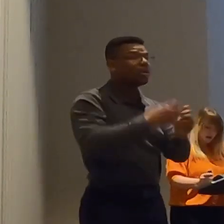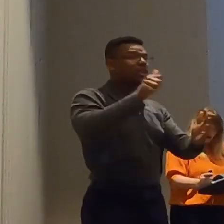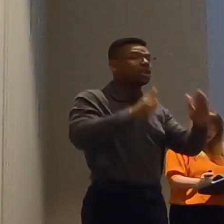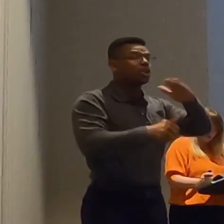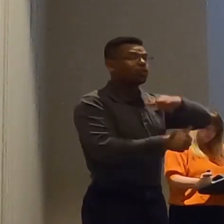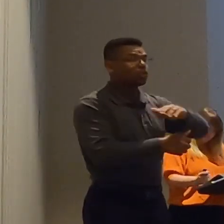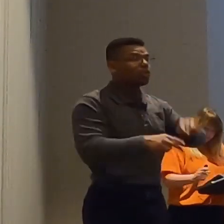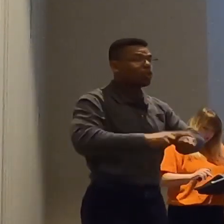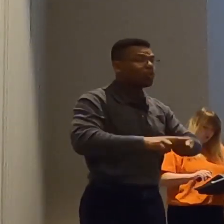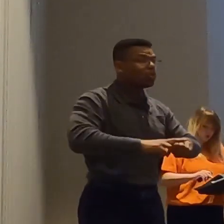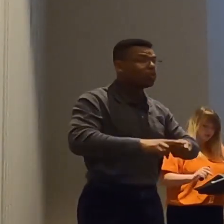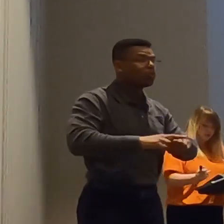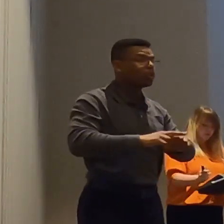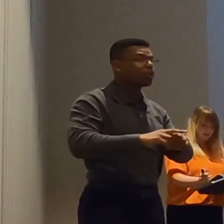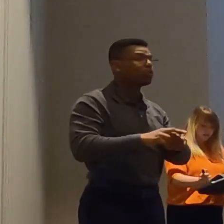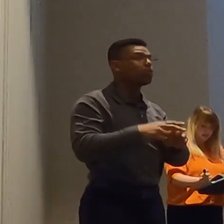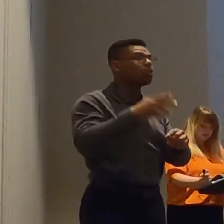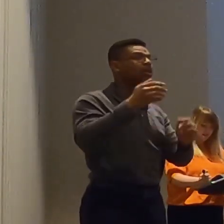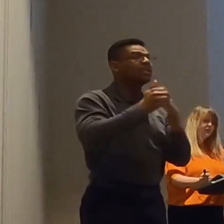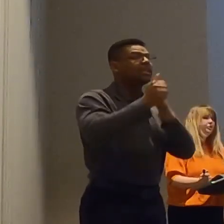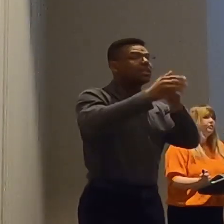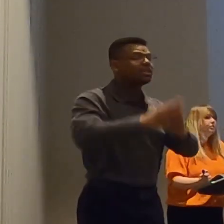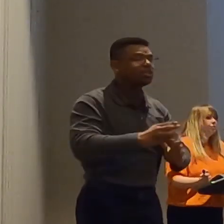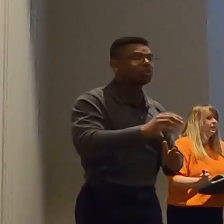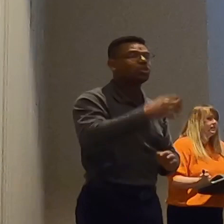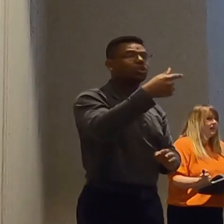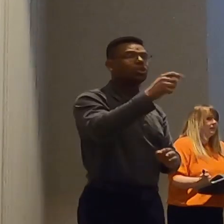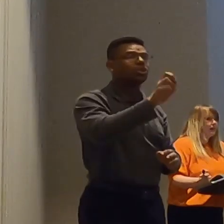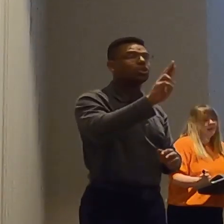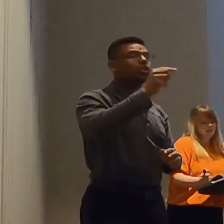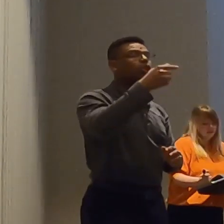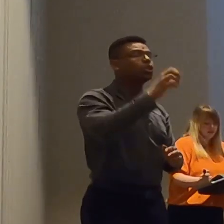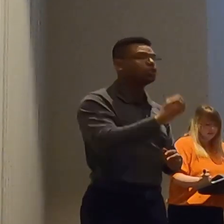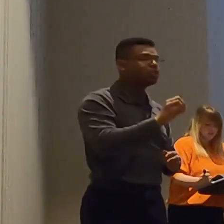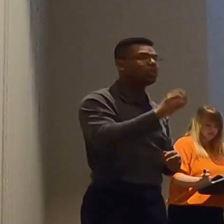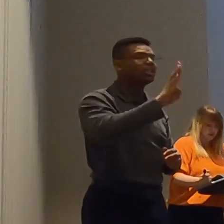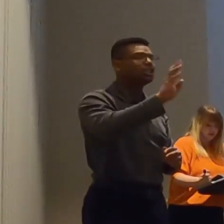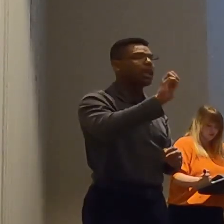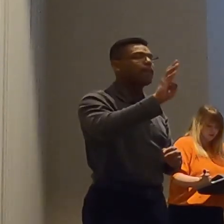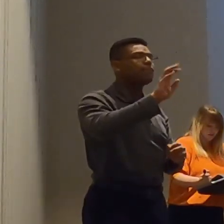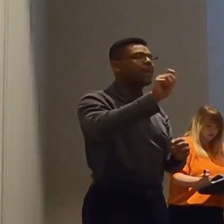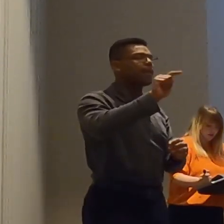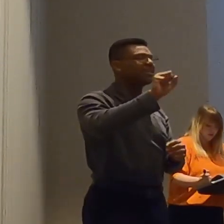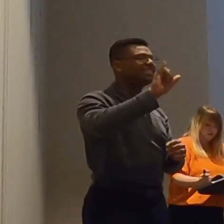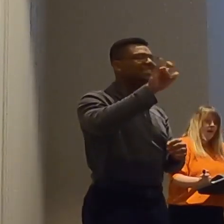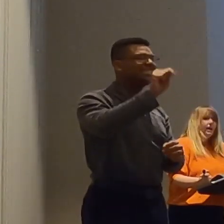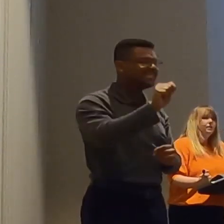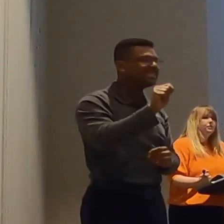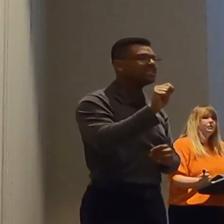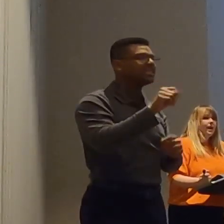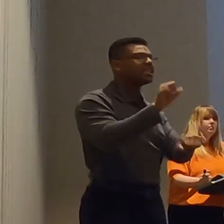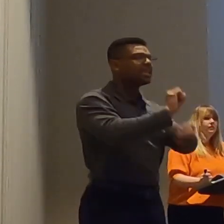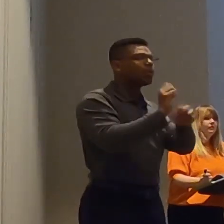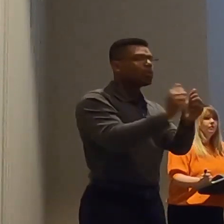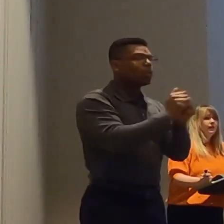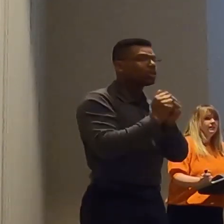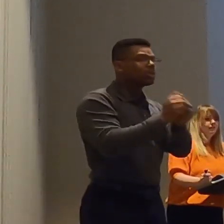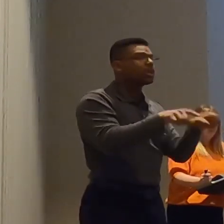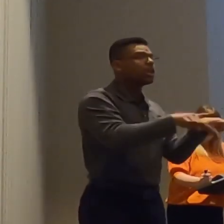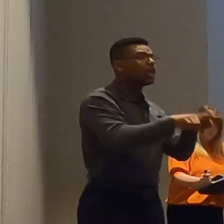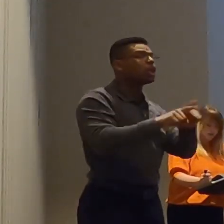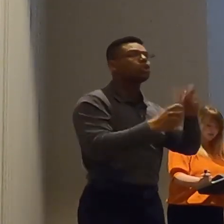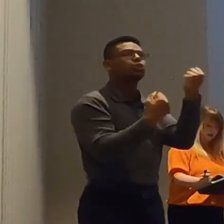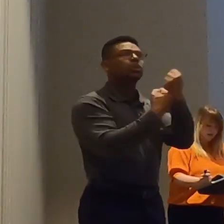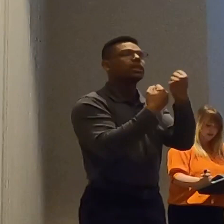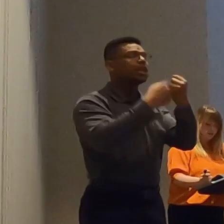conductor, George de Baptiste, and the two would work together as conductors of the Underground Railroad, and also lobbied for the rights